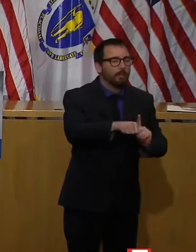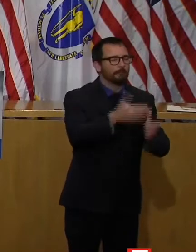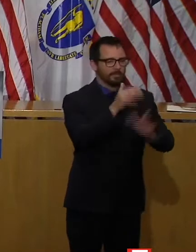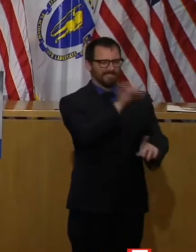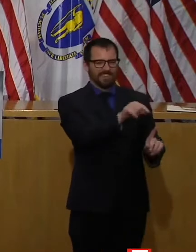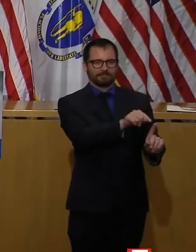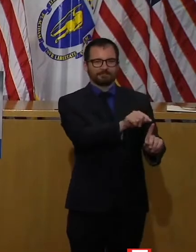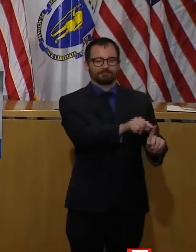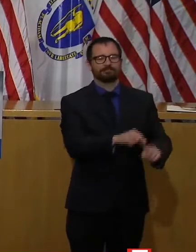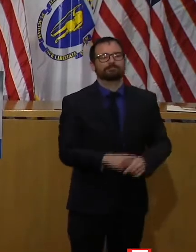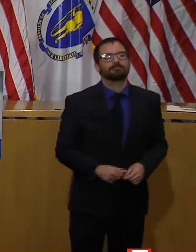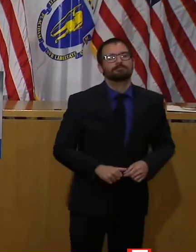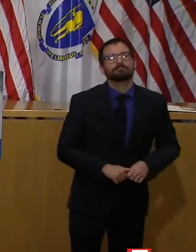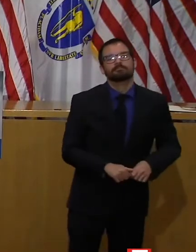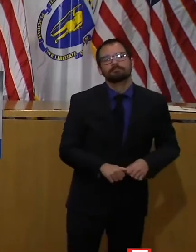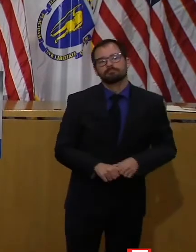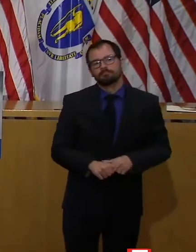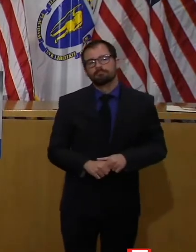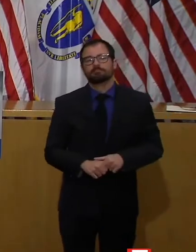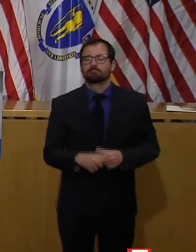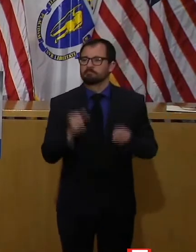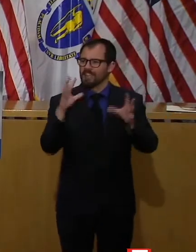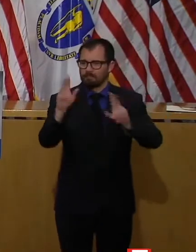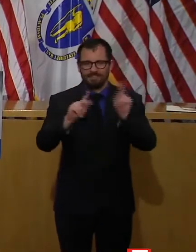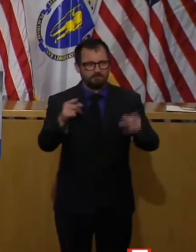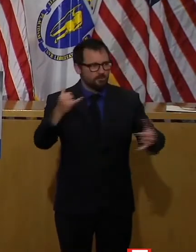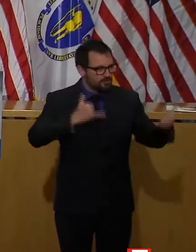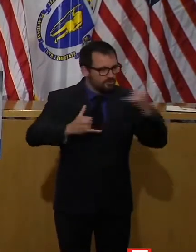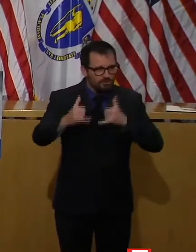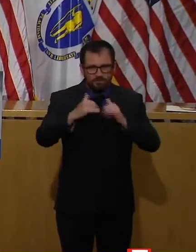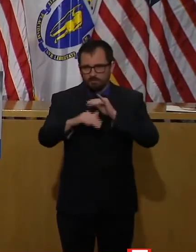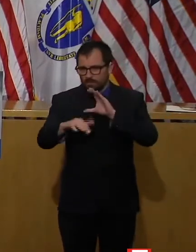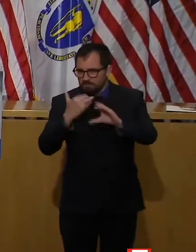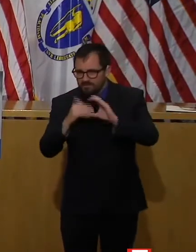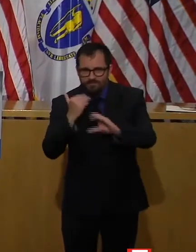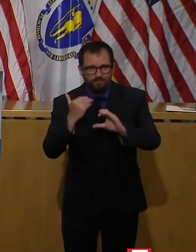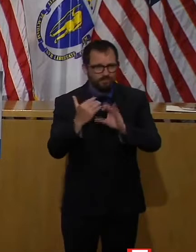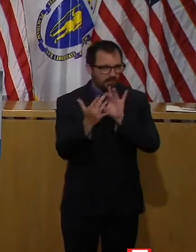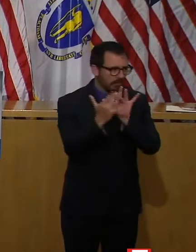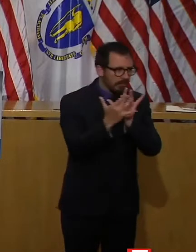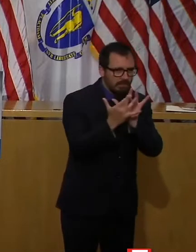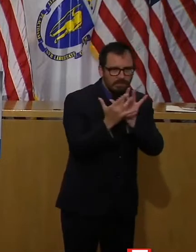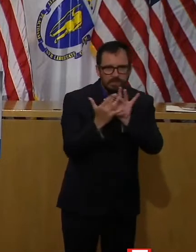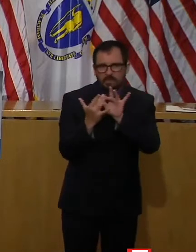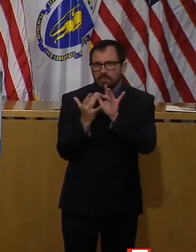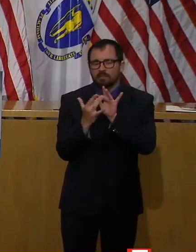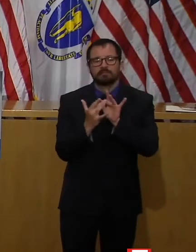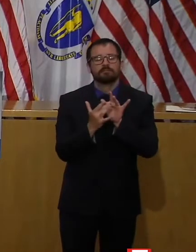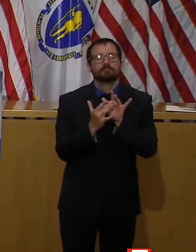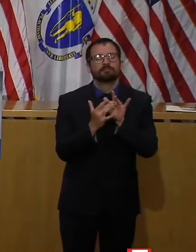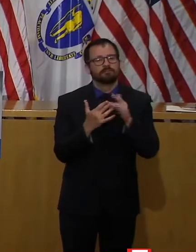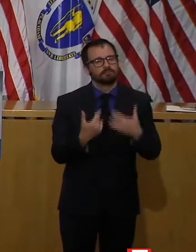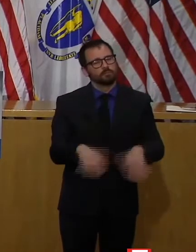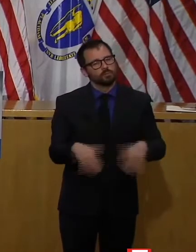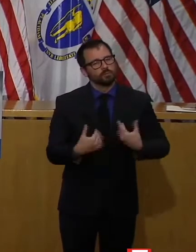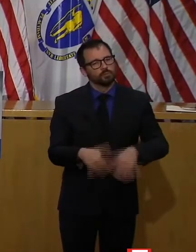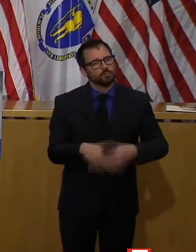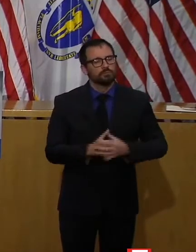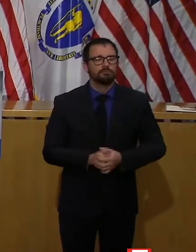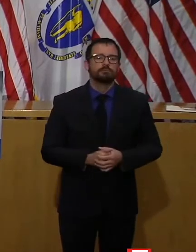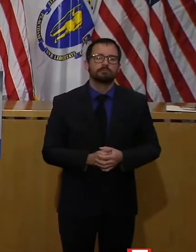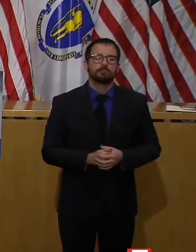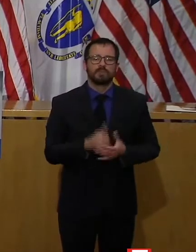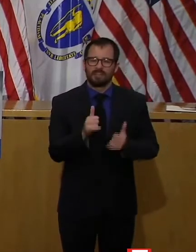we run all this stuff down when it comes in. And the number one reason most of the time that somebody hasn't gotten